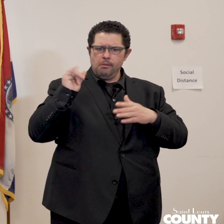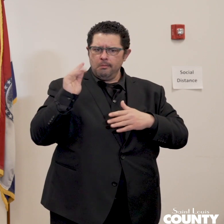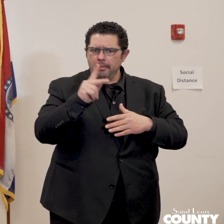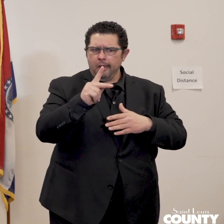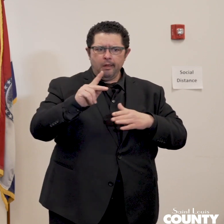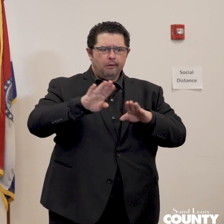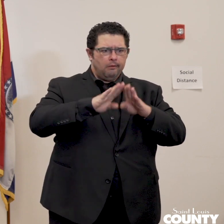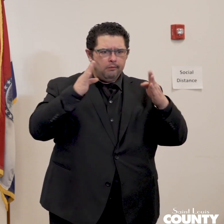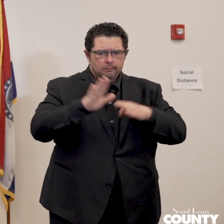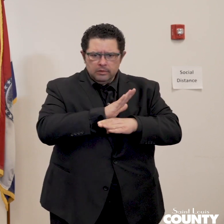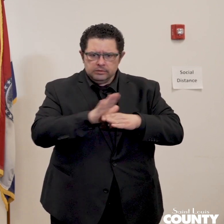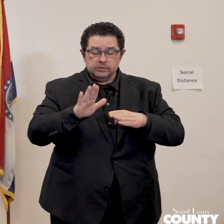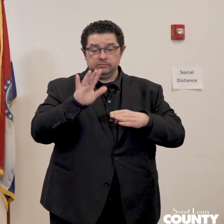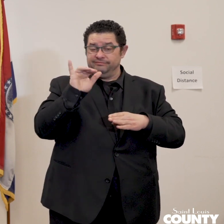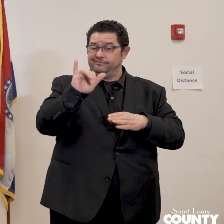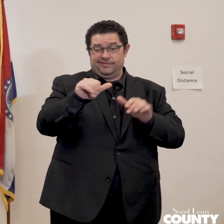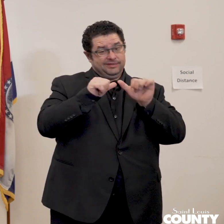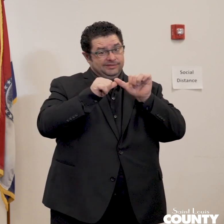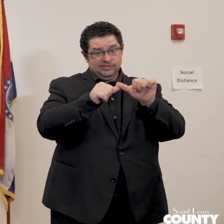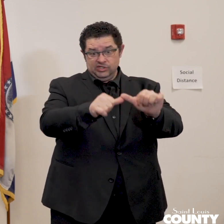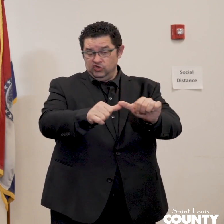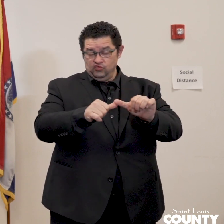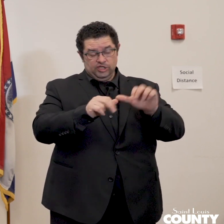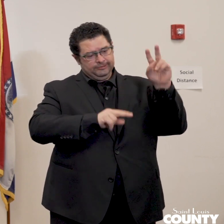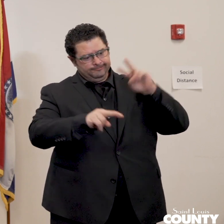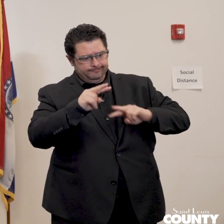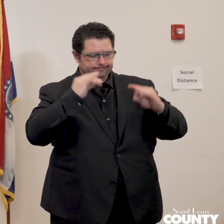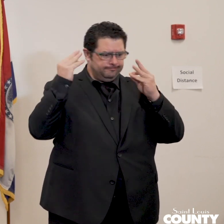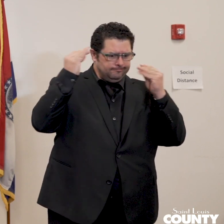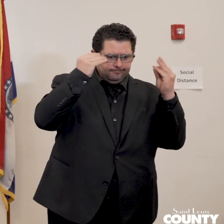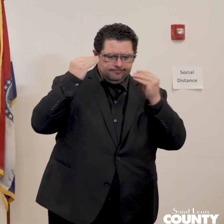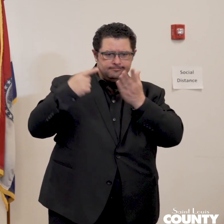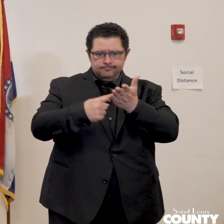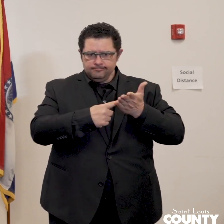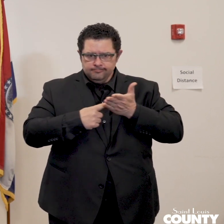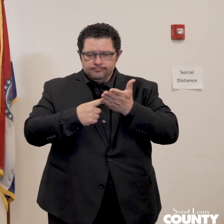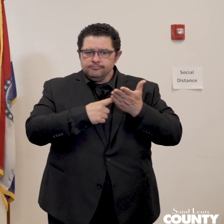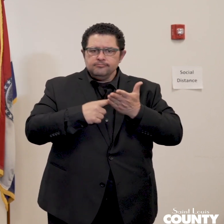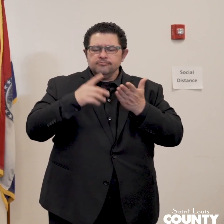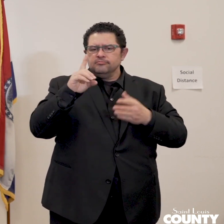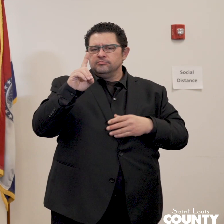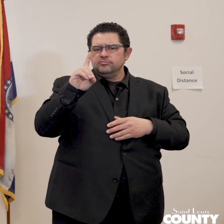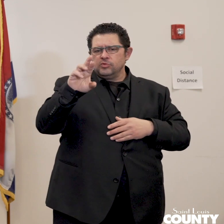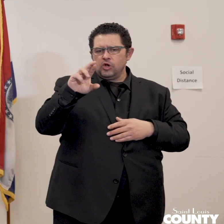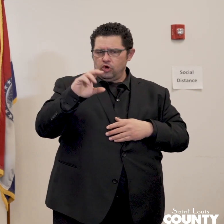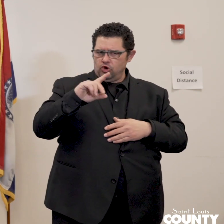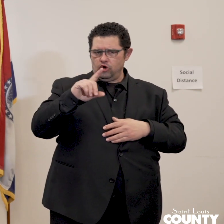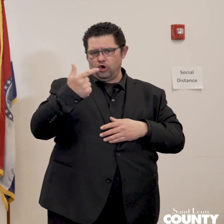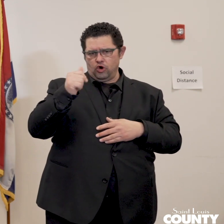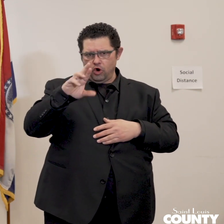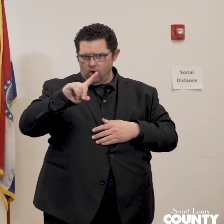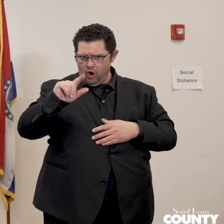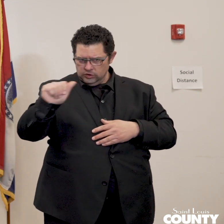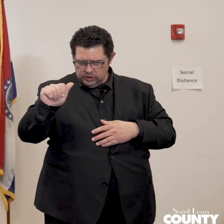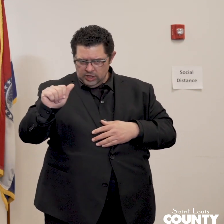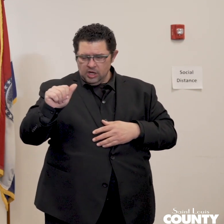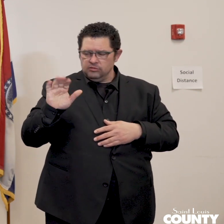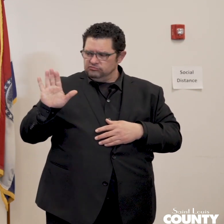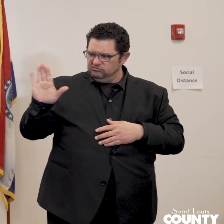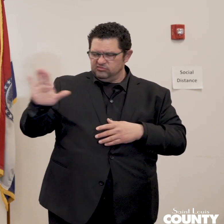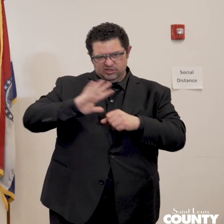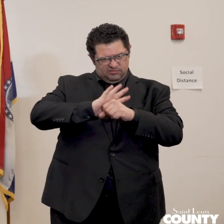continuous evaluation. Dr. Garza said in his briefing yesterday with the St. Louis Metropolitan Pandemic Task